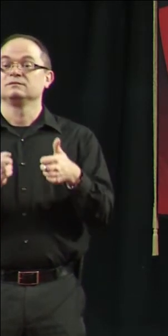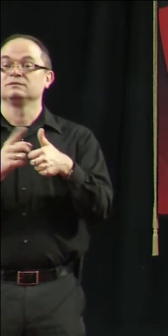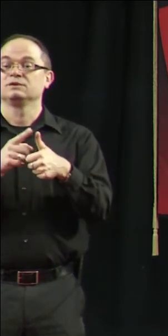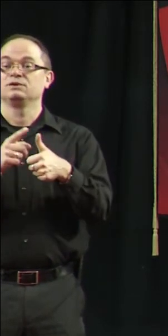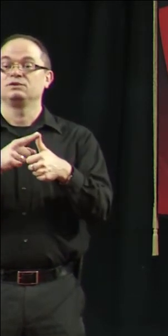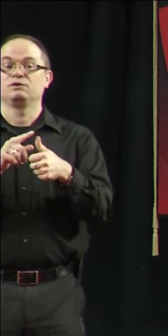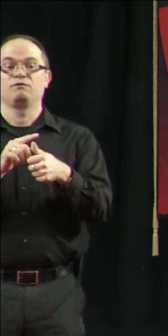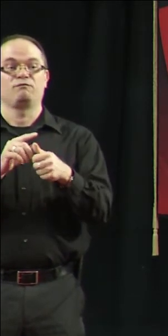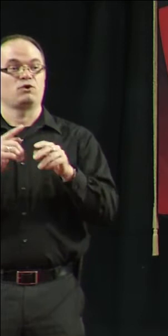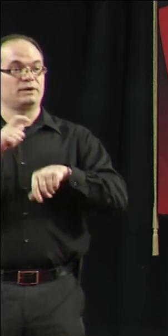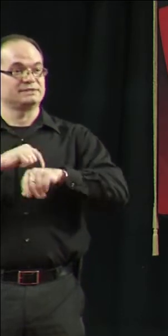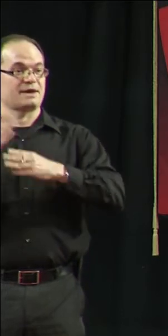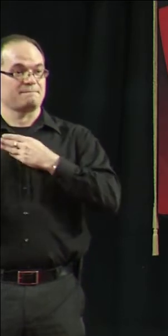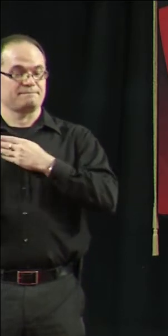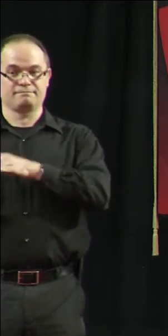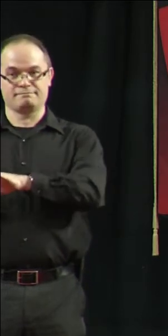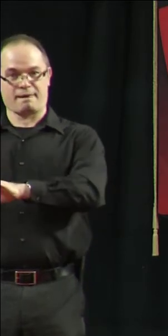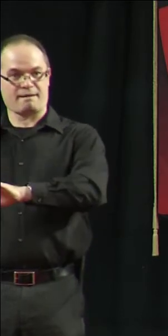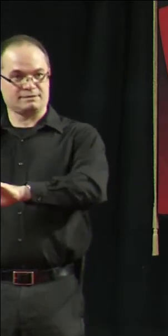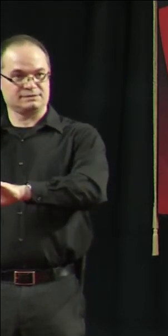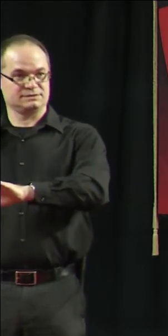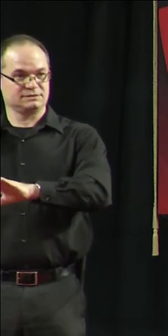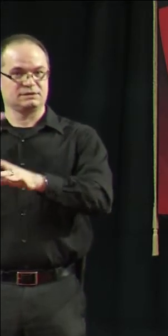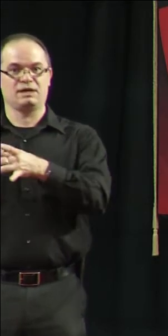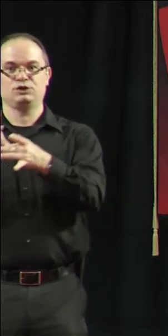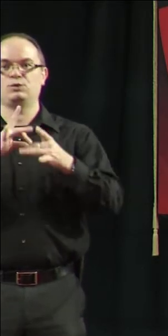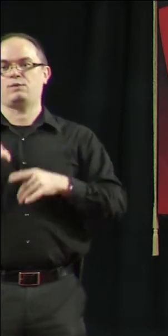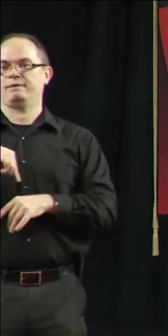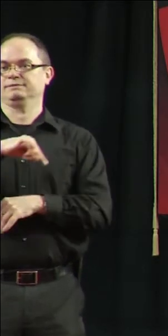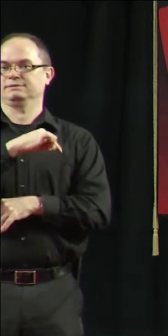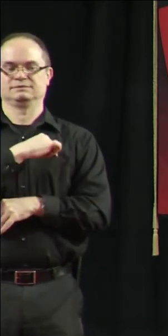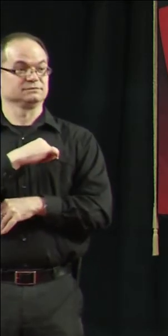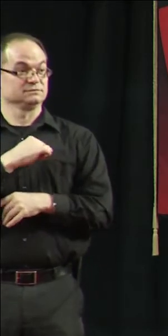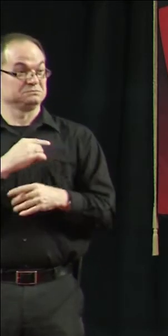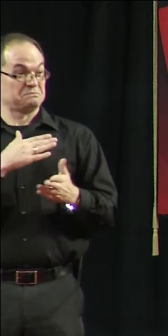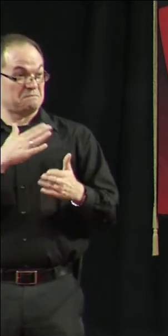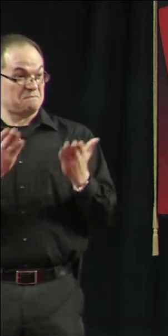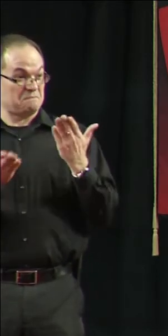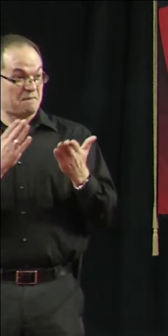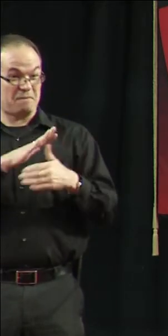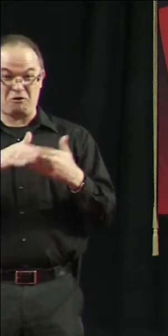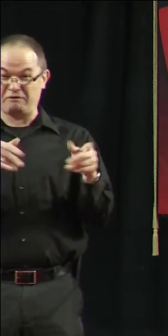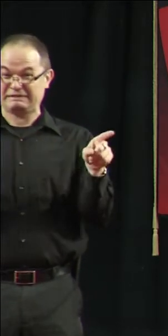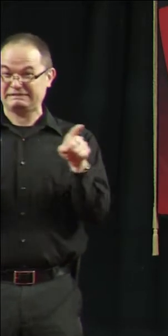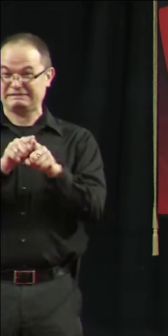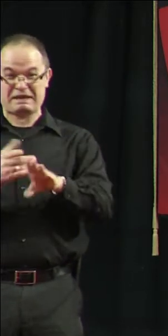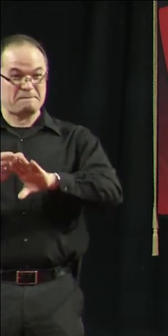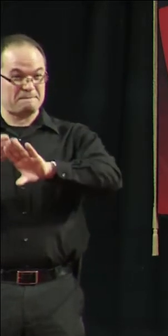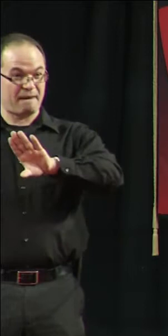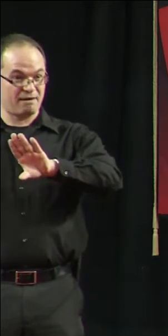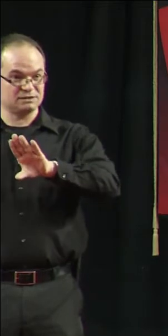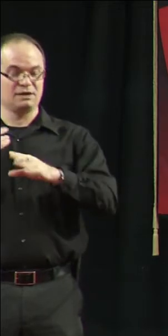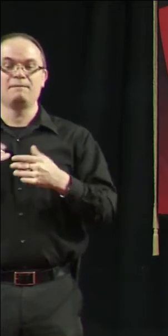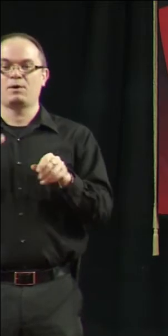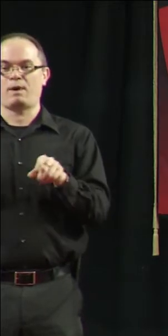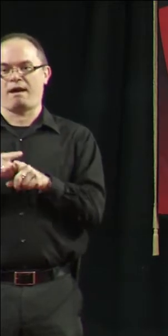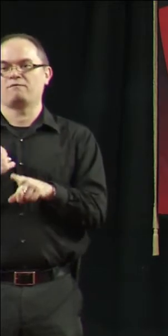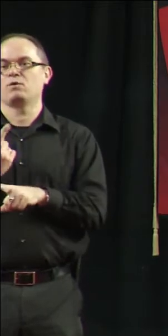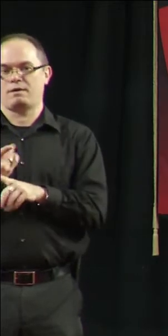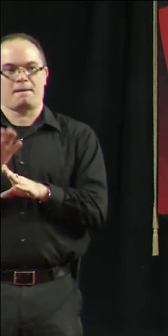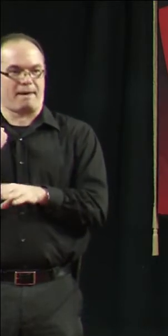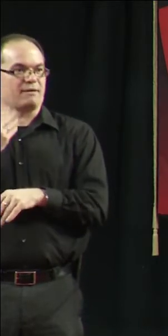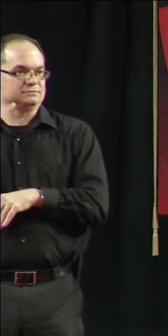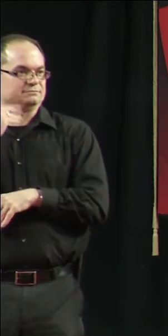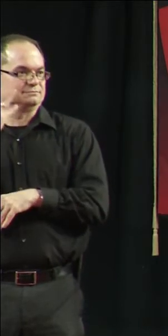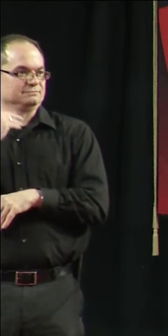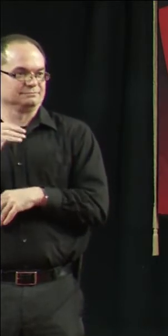era of time, the past, unites us because we may not all have the same past, but we all have one.